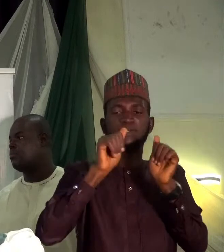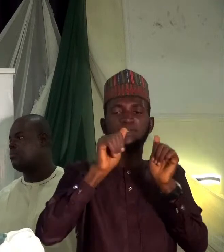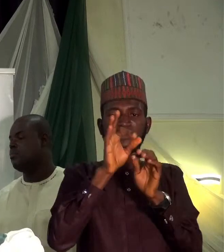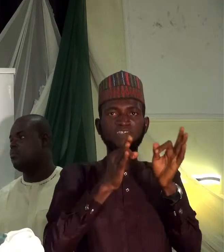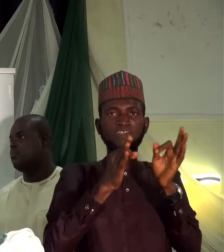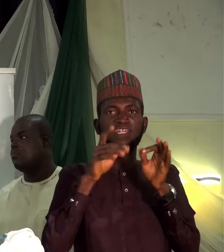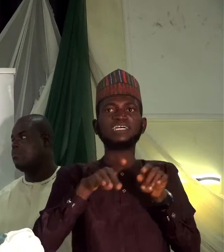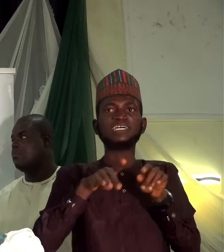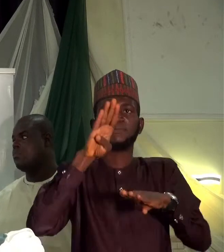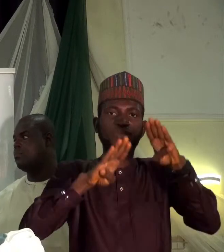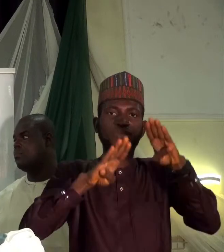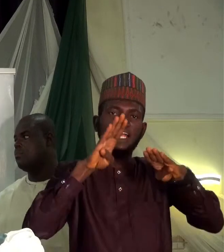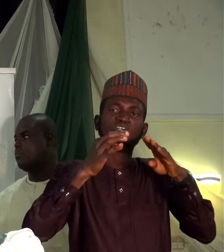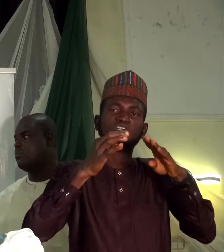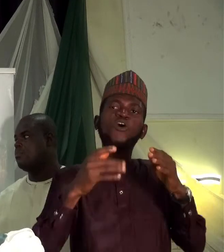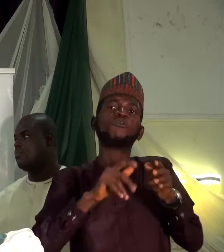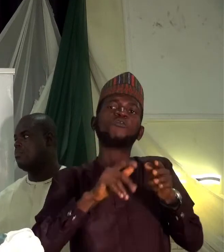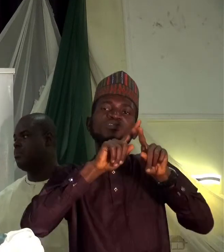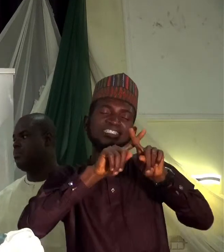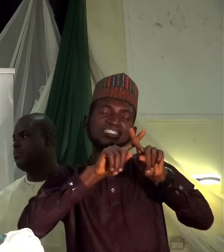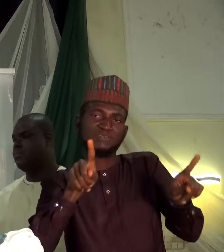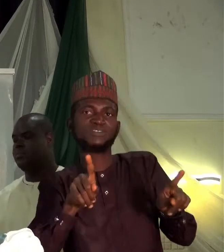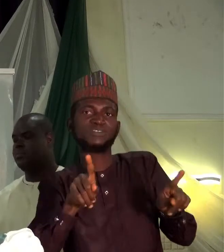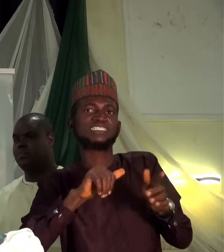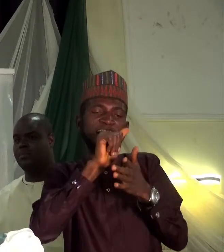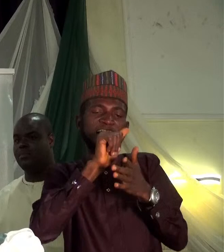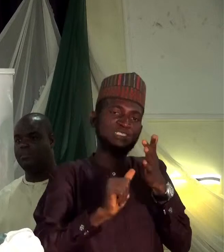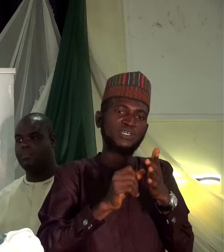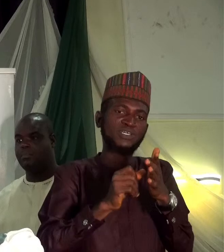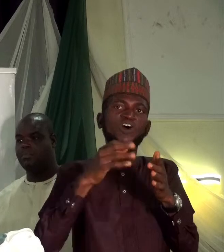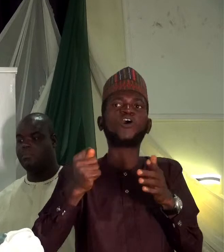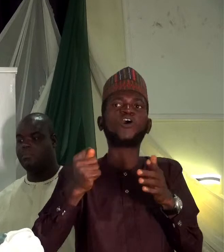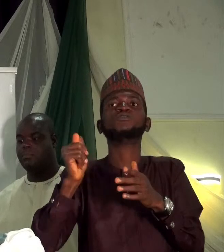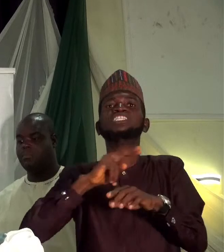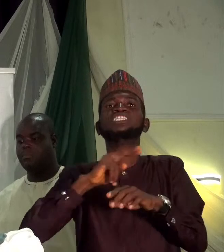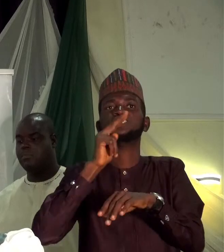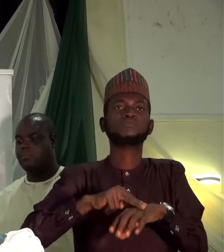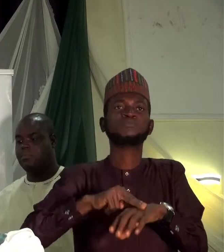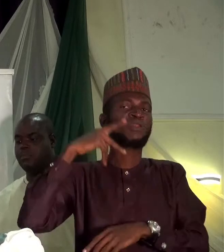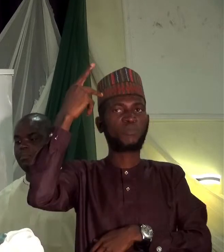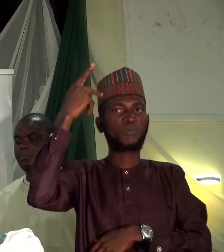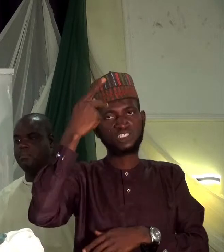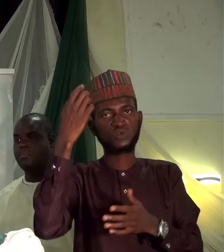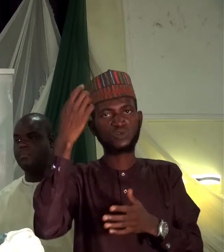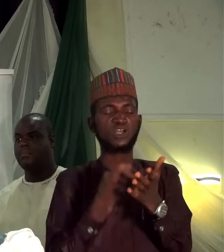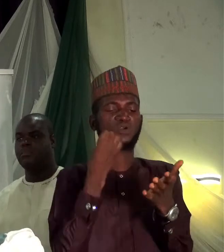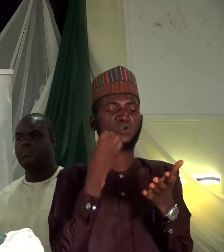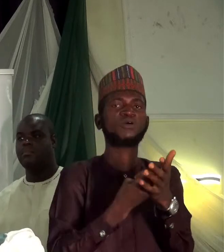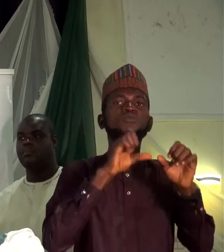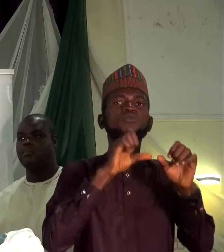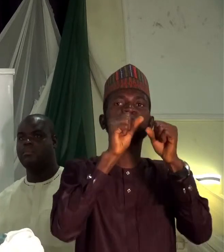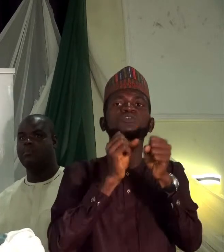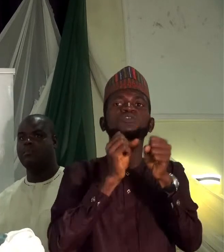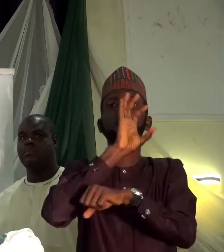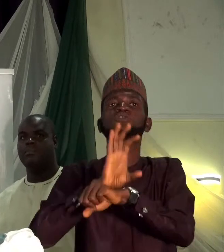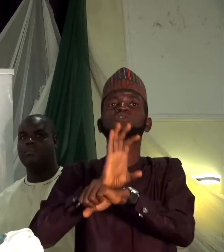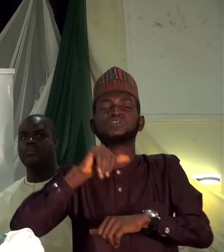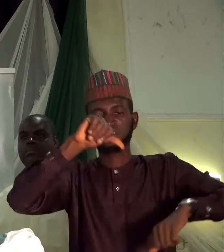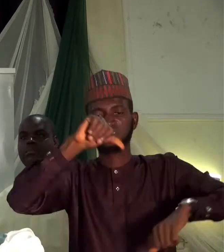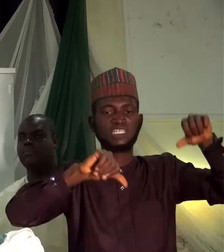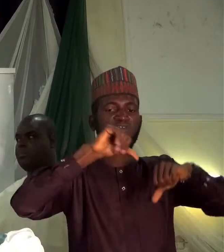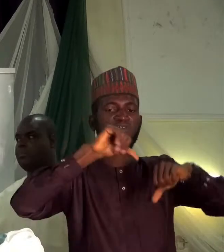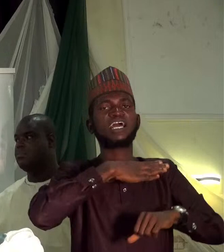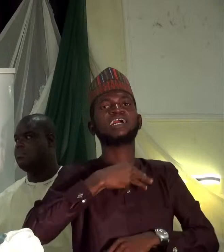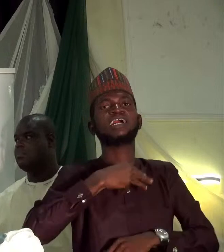balanced development of different aspects and facets of a nation. Political, economic, social, cultural, scientific, and